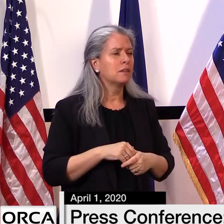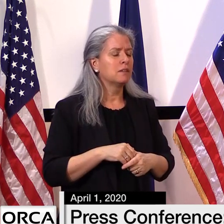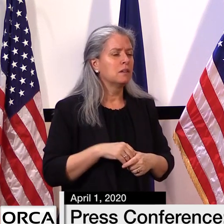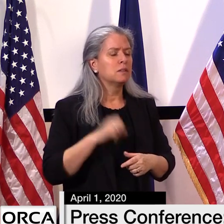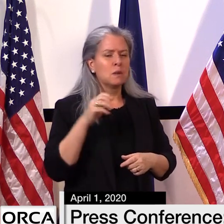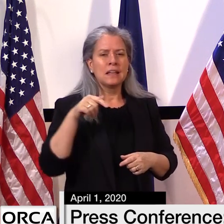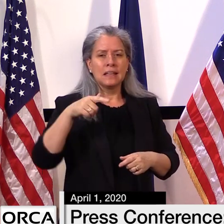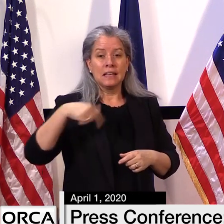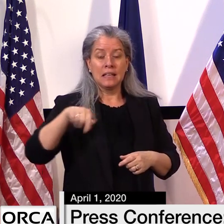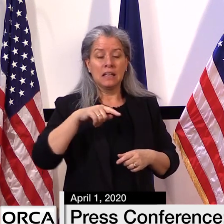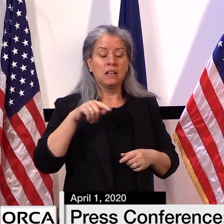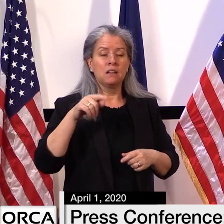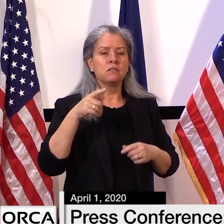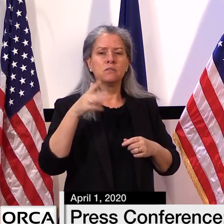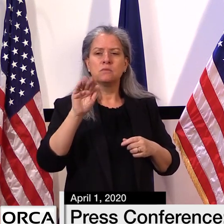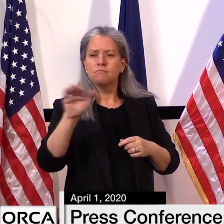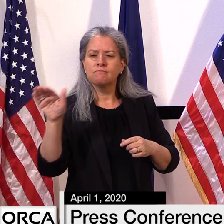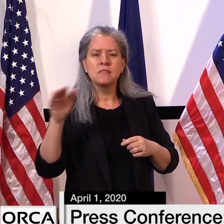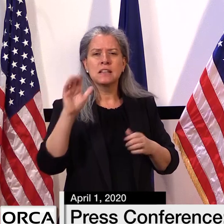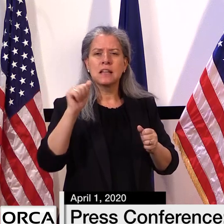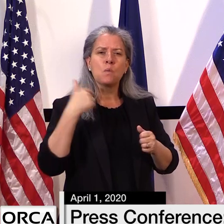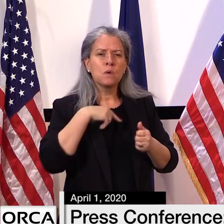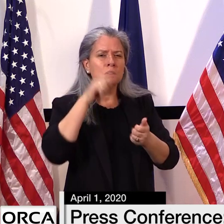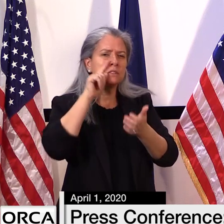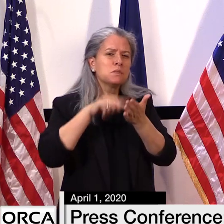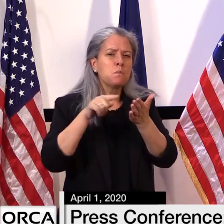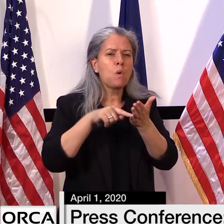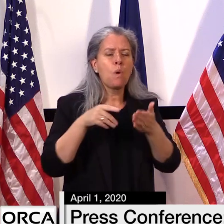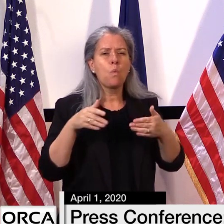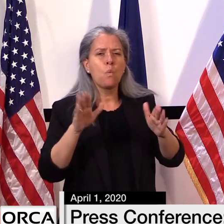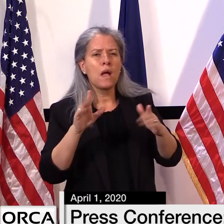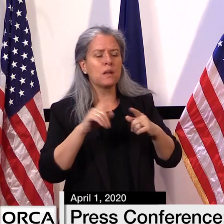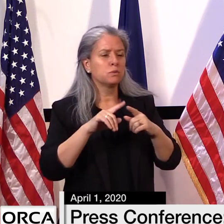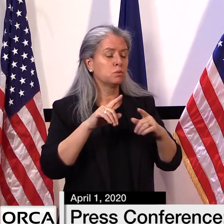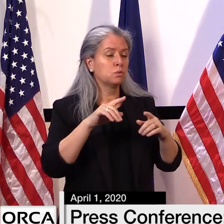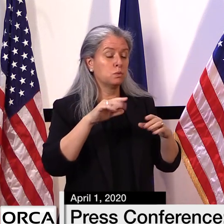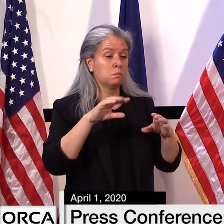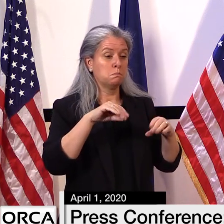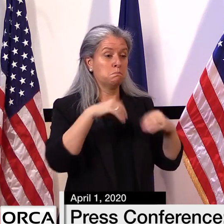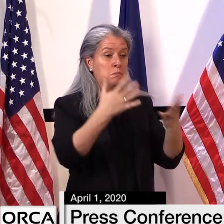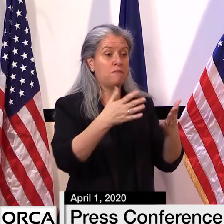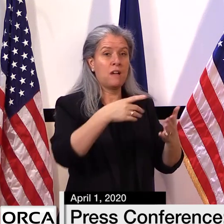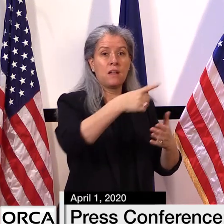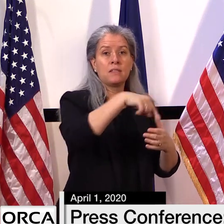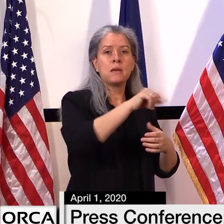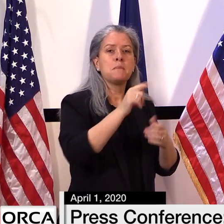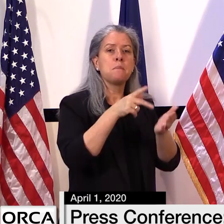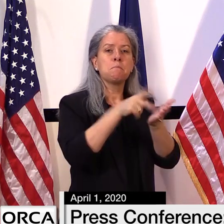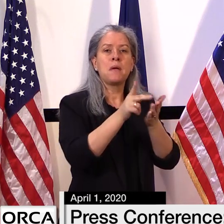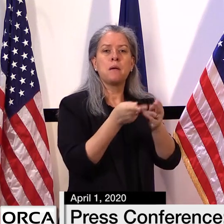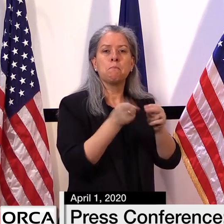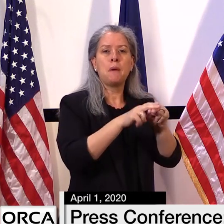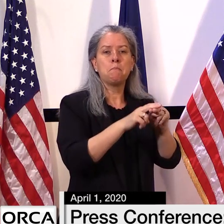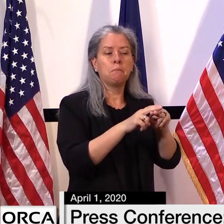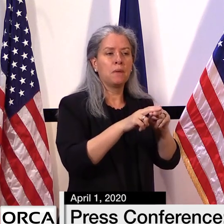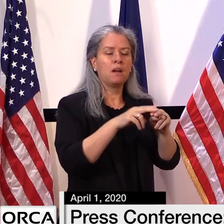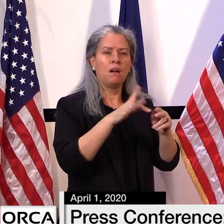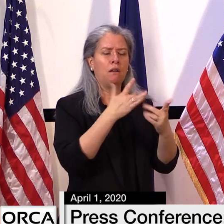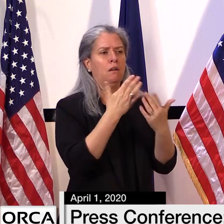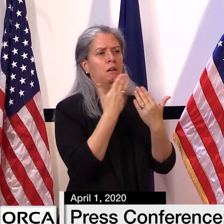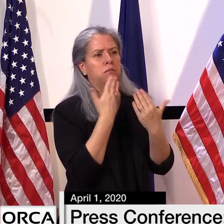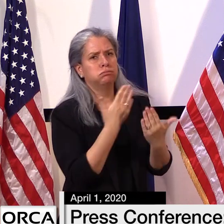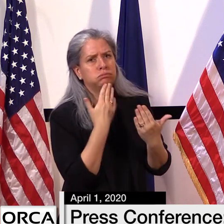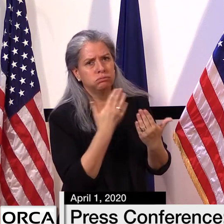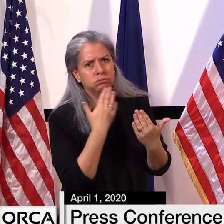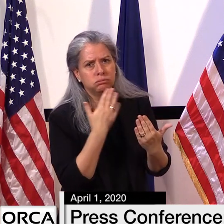to, as he puts it, explore methods to provide essential workers a pay bump to recognize their